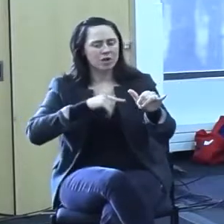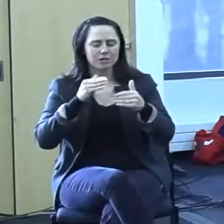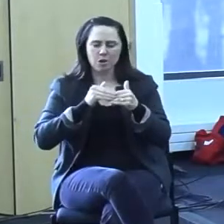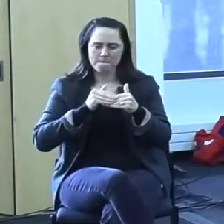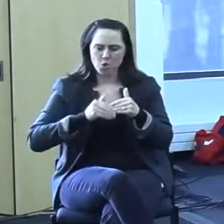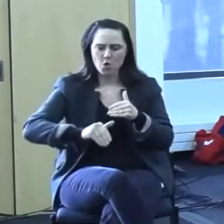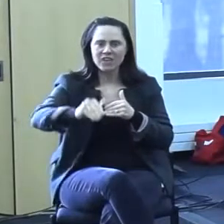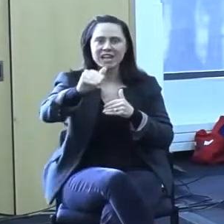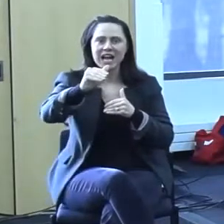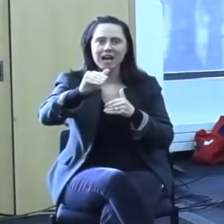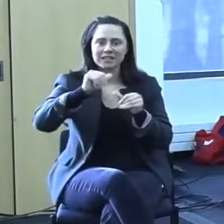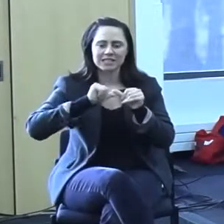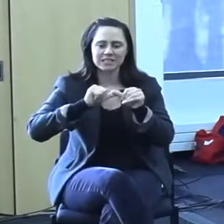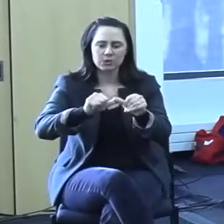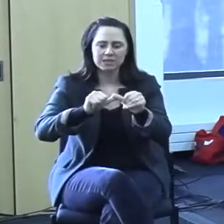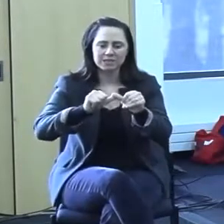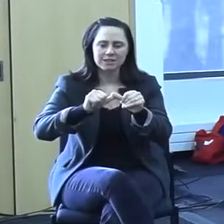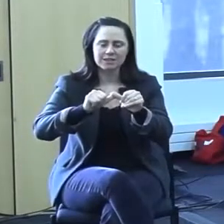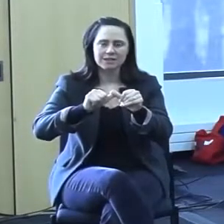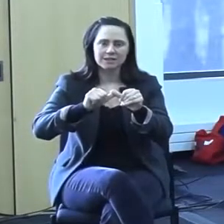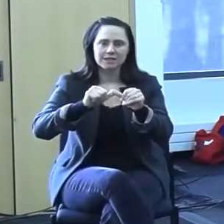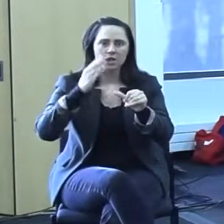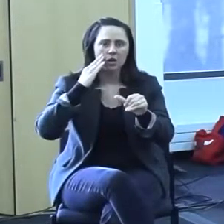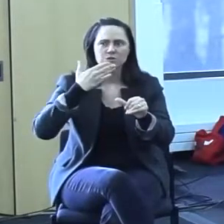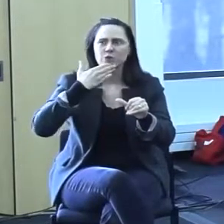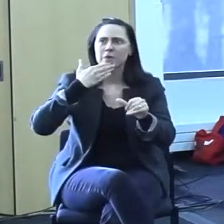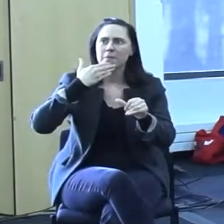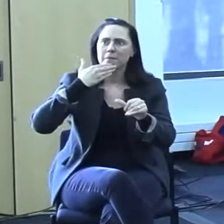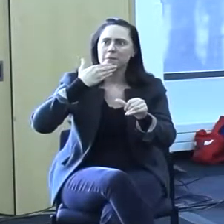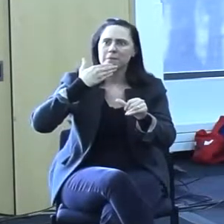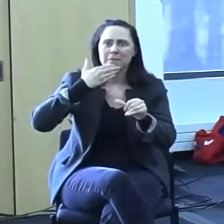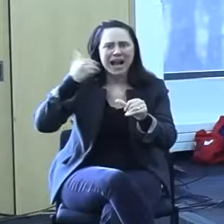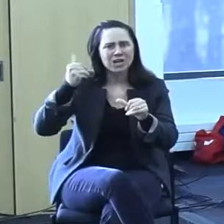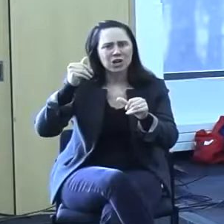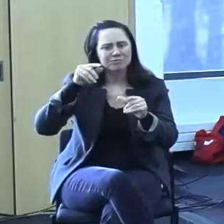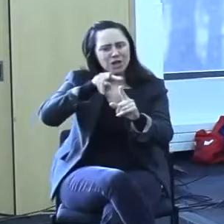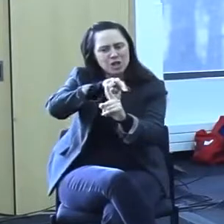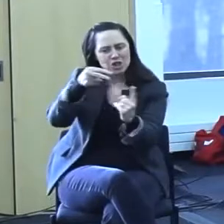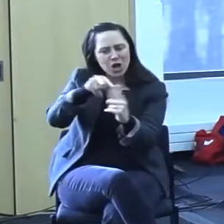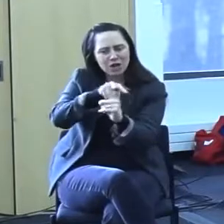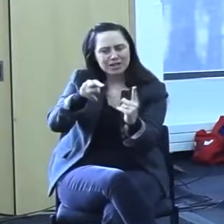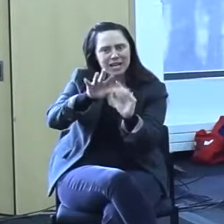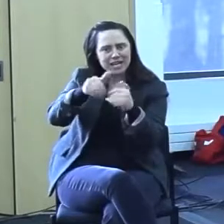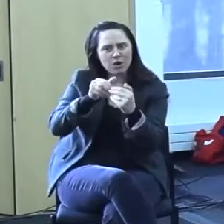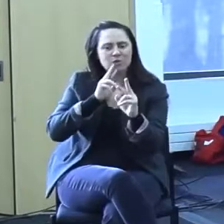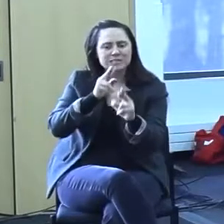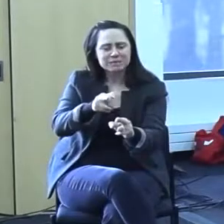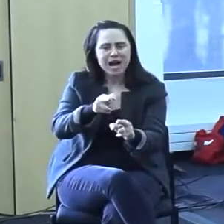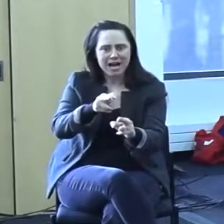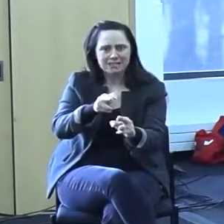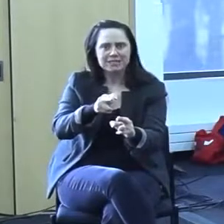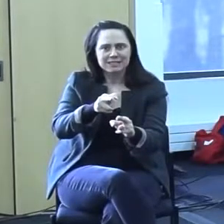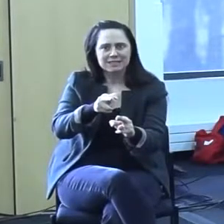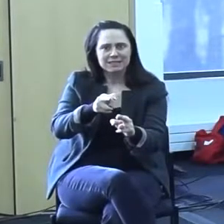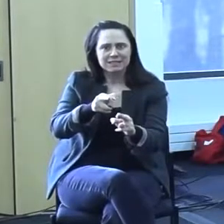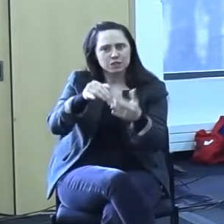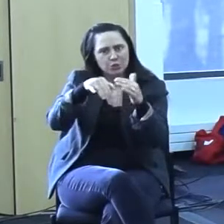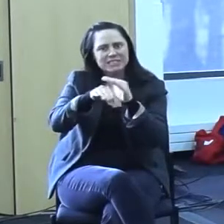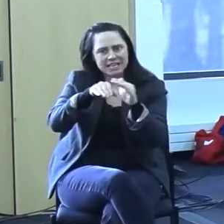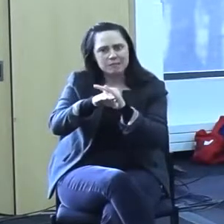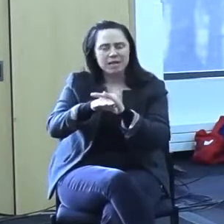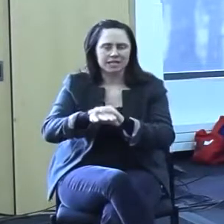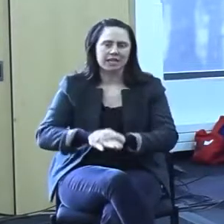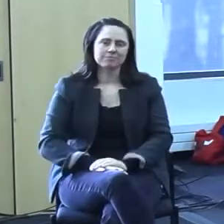moving on to kind of a greater look at how to respond to